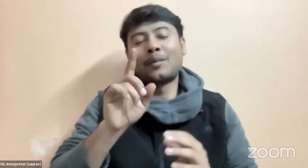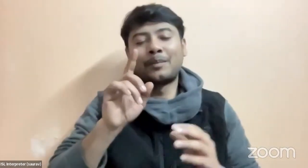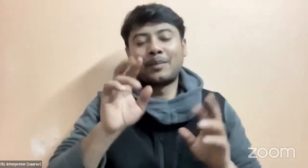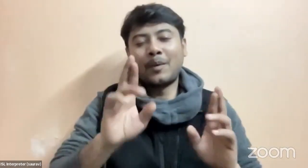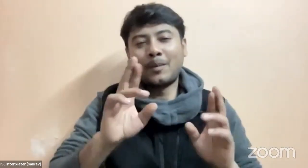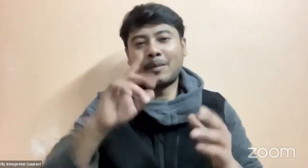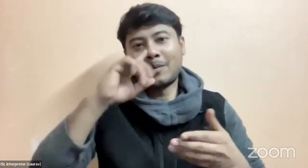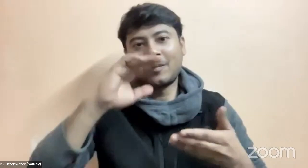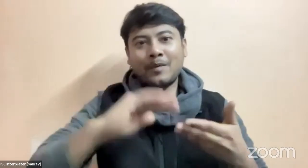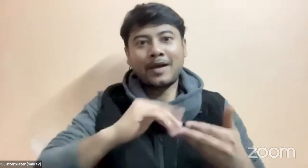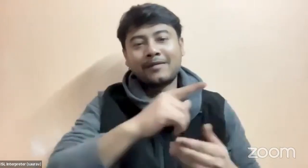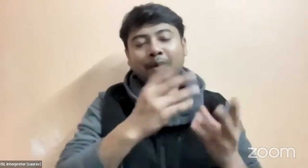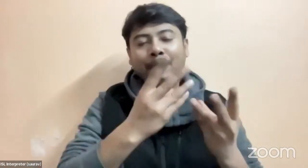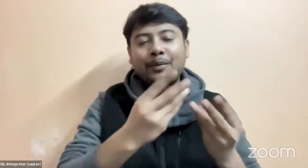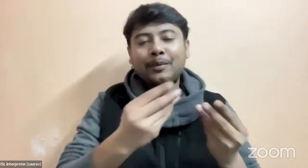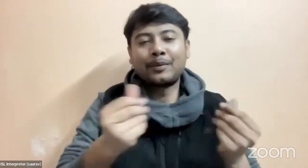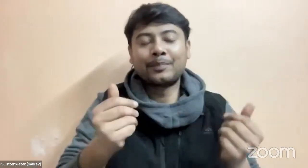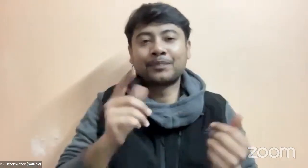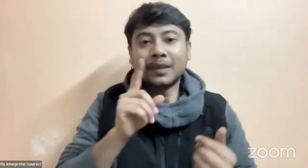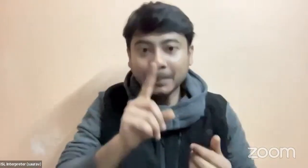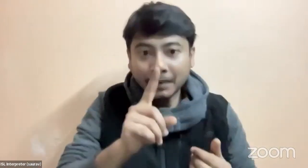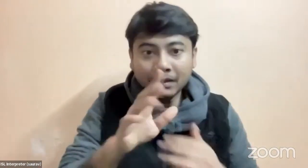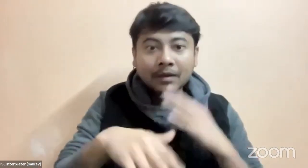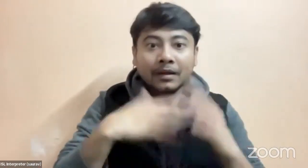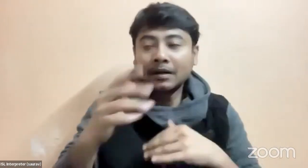he realizes, oh, he is bringing a bigger problem.